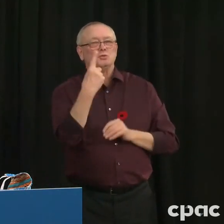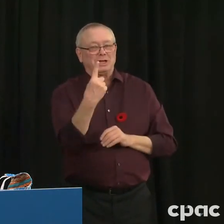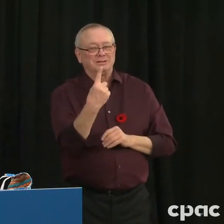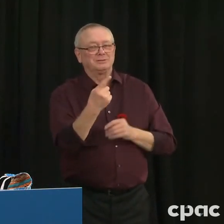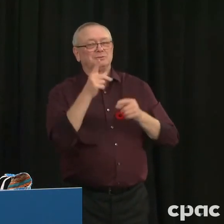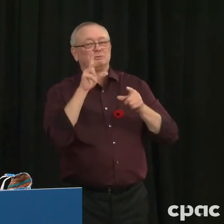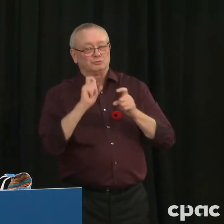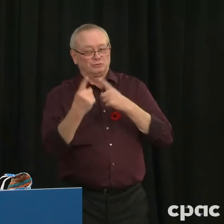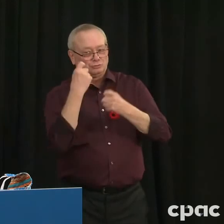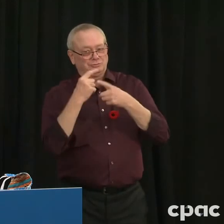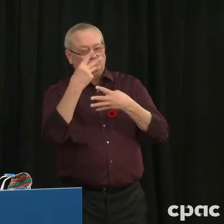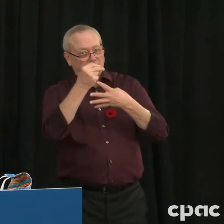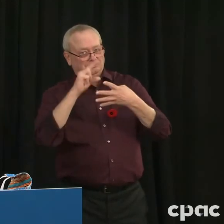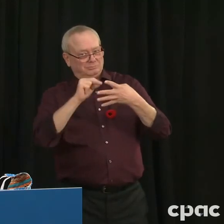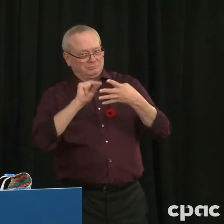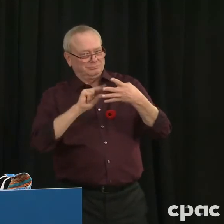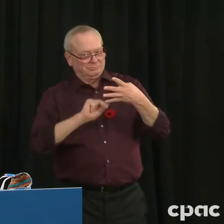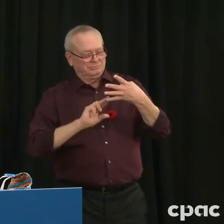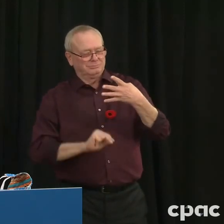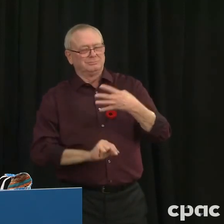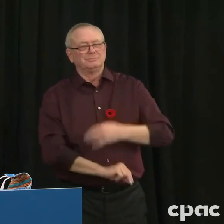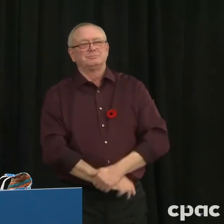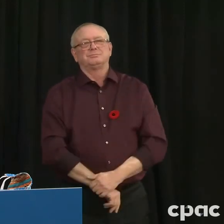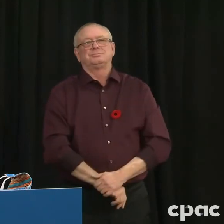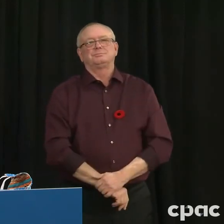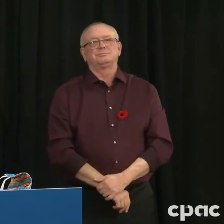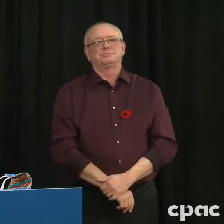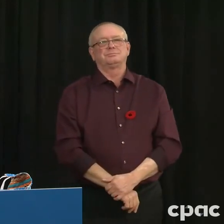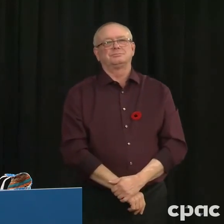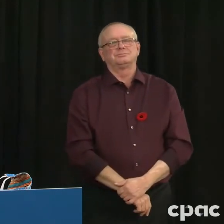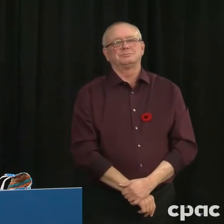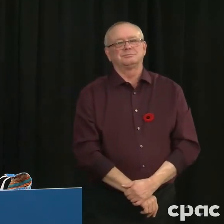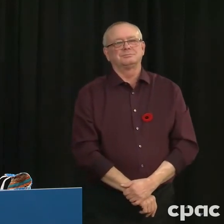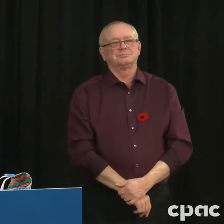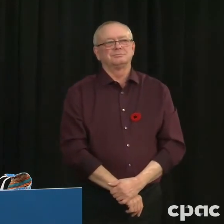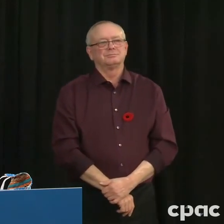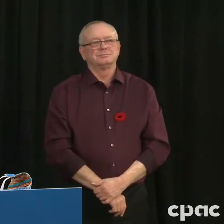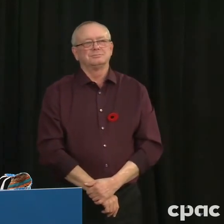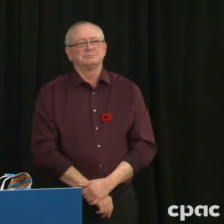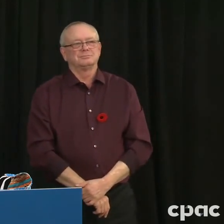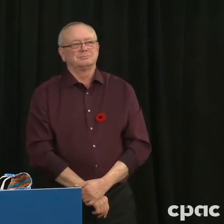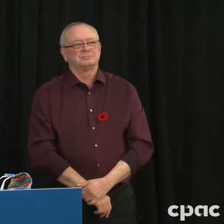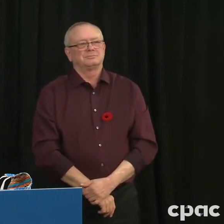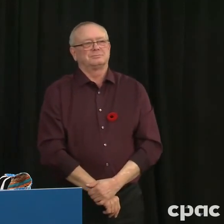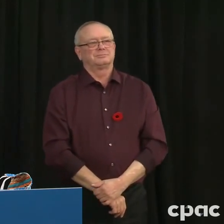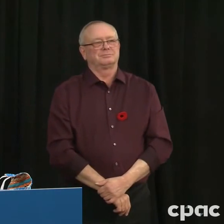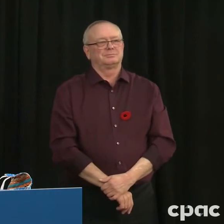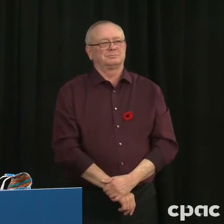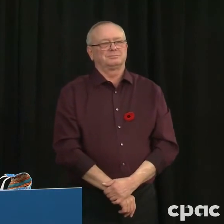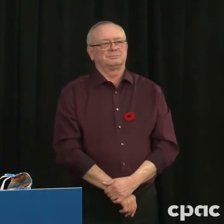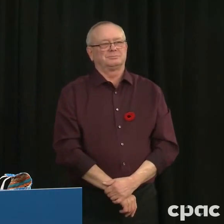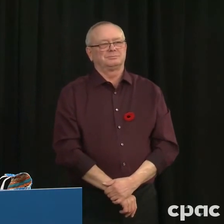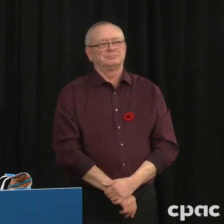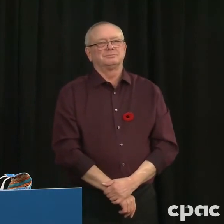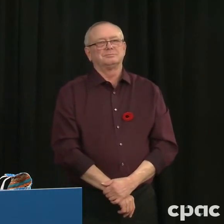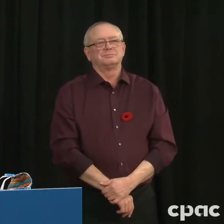possible. Operator, could you put through the first caller, please? Yes, first question is from Elise Stolte, Edmonton